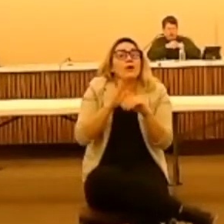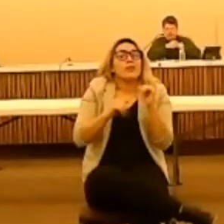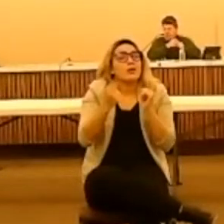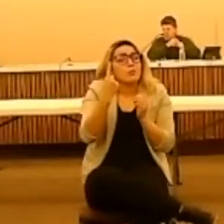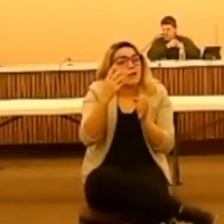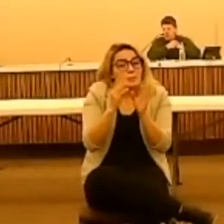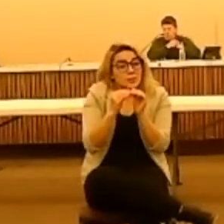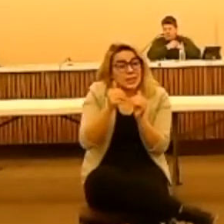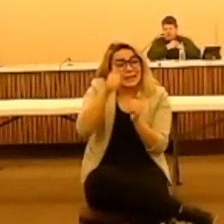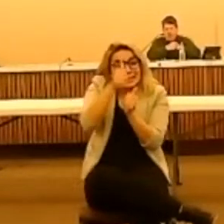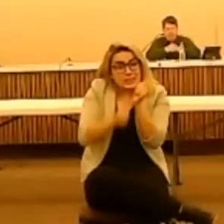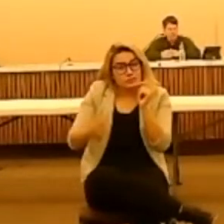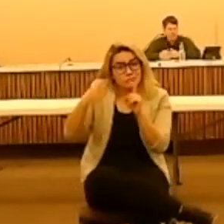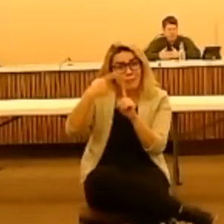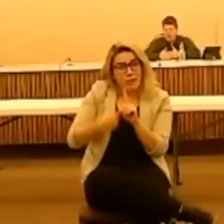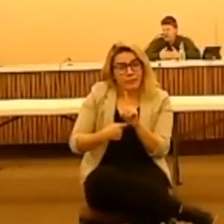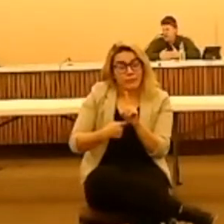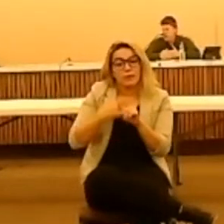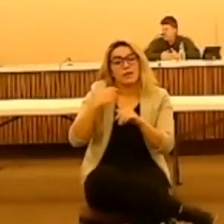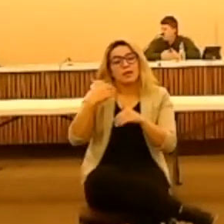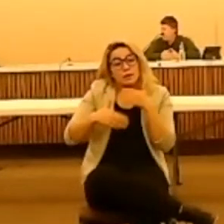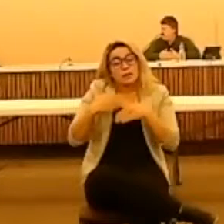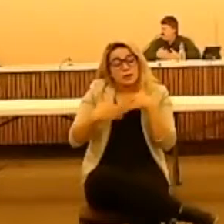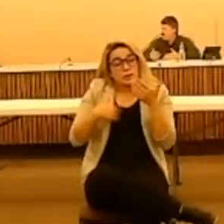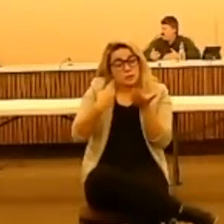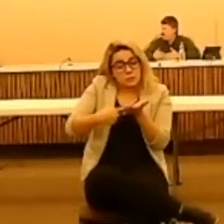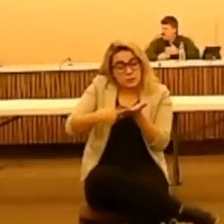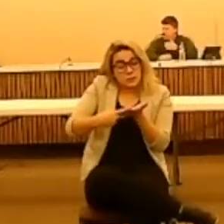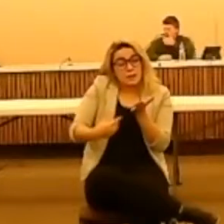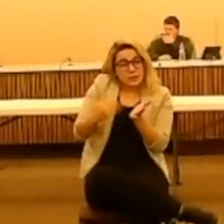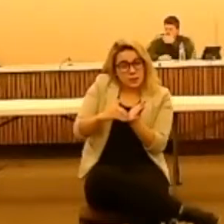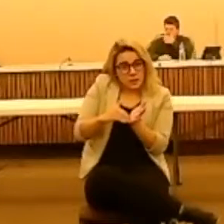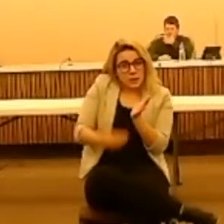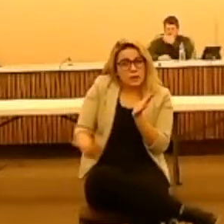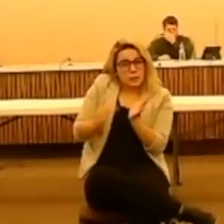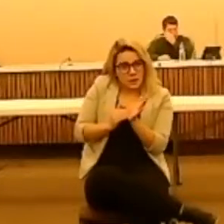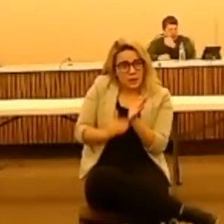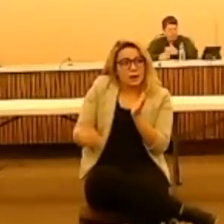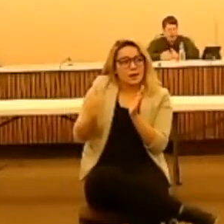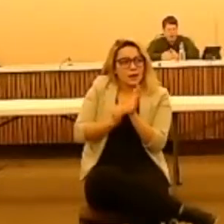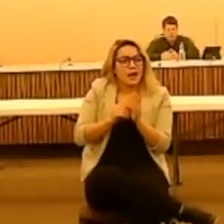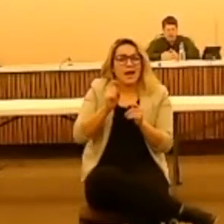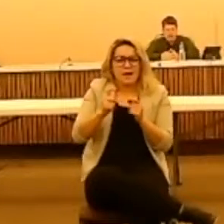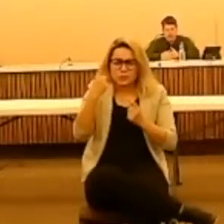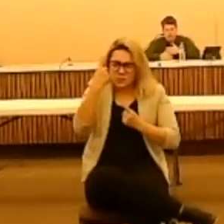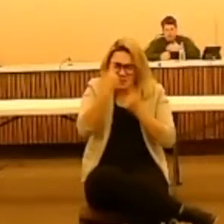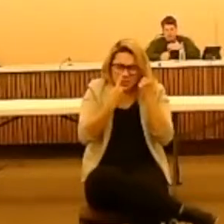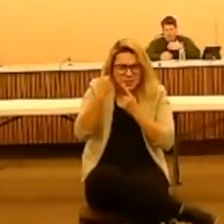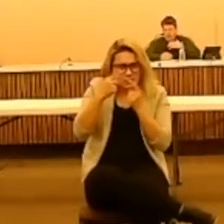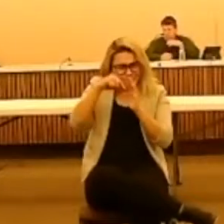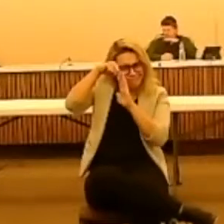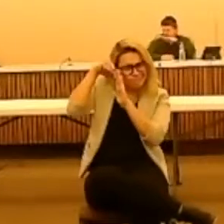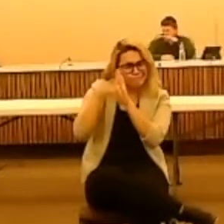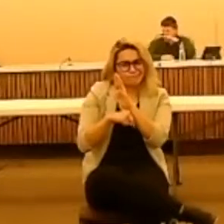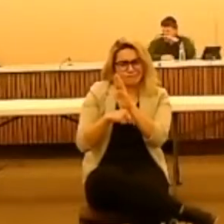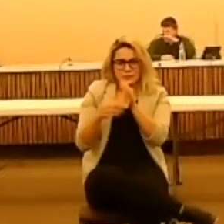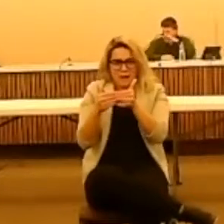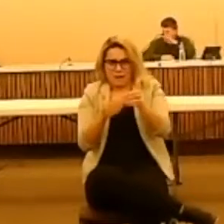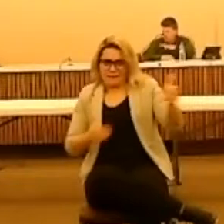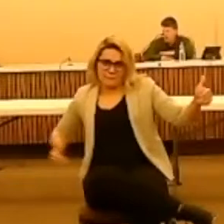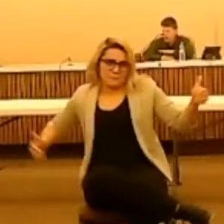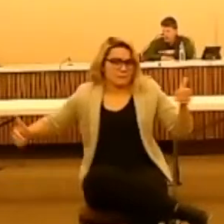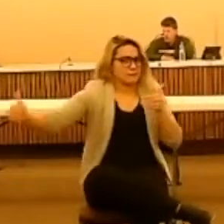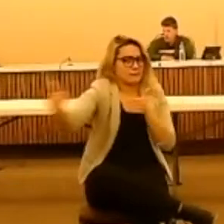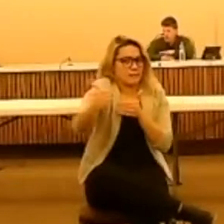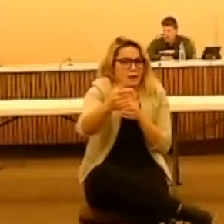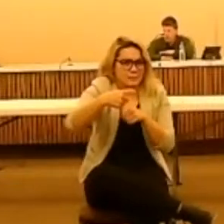over this stuff multiple times because these are the things you have to think out in advance as far as, again, protecting the people